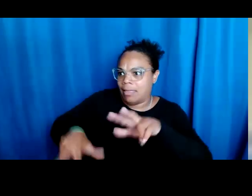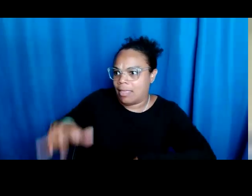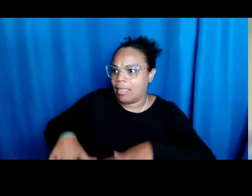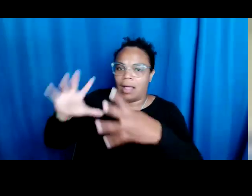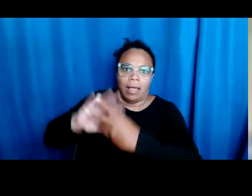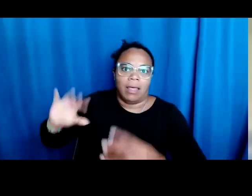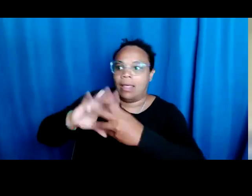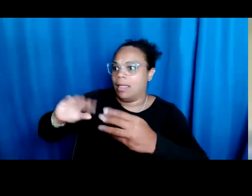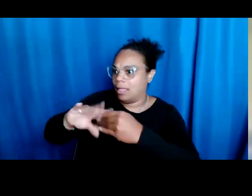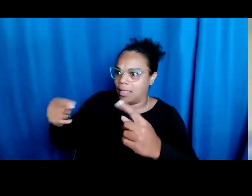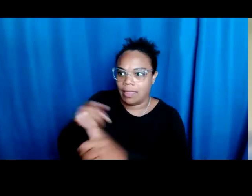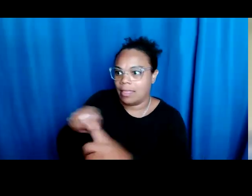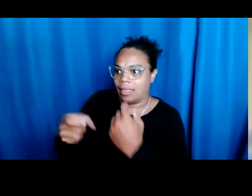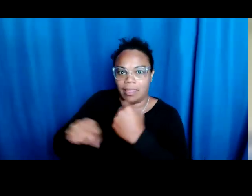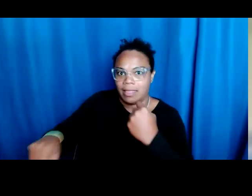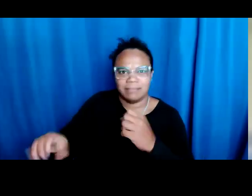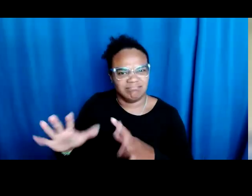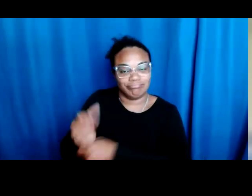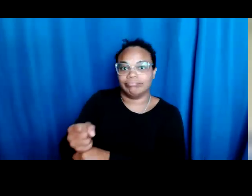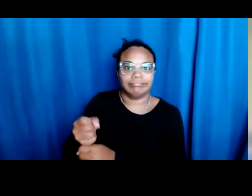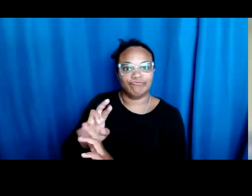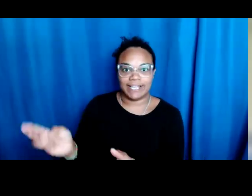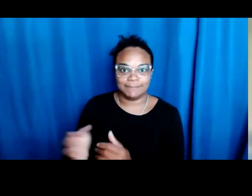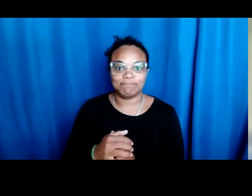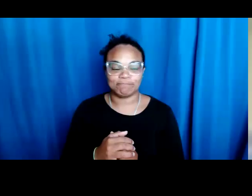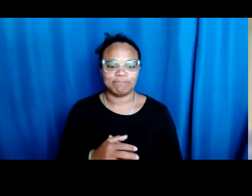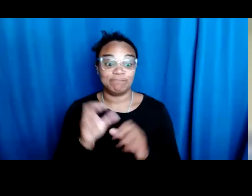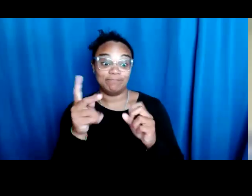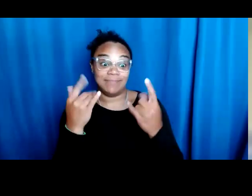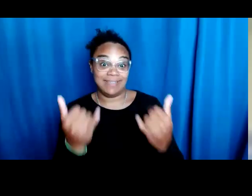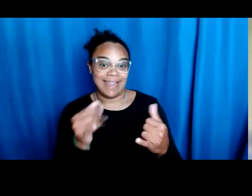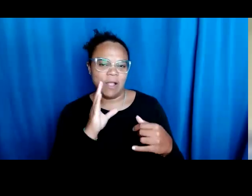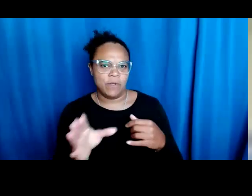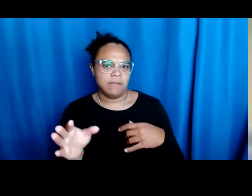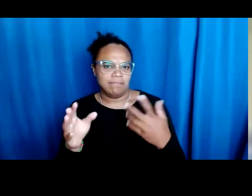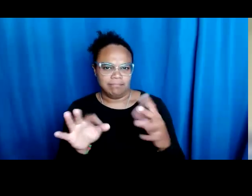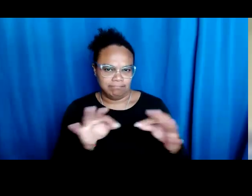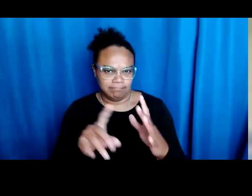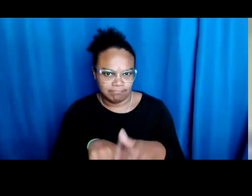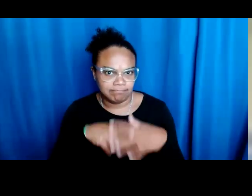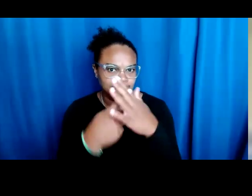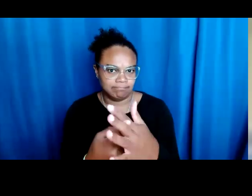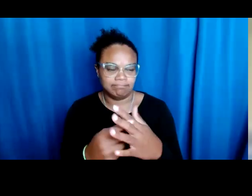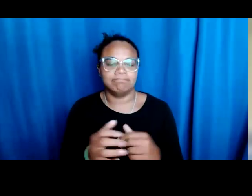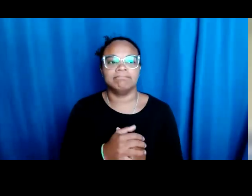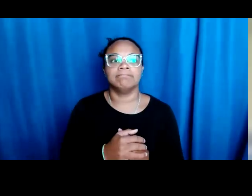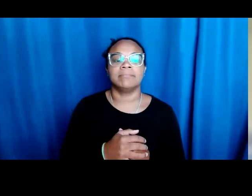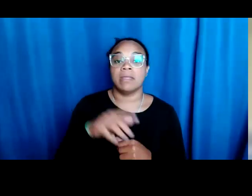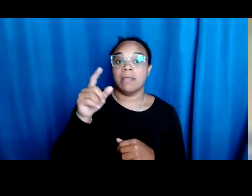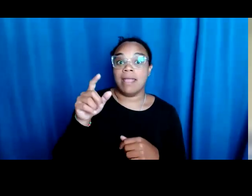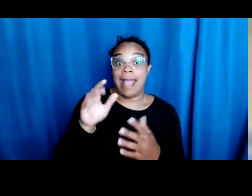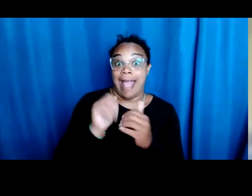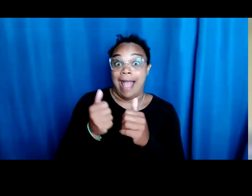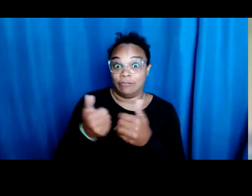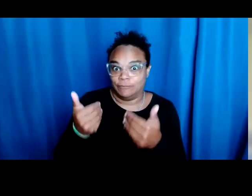the top of this. Getting your foot in the door, knowing your financial SWOT. Most people, when you